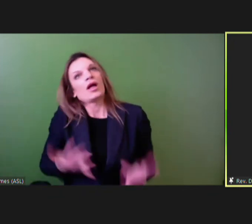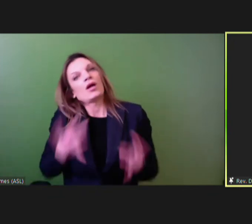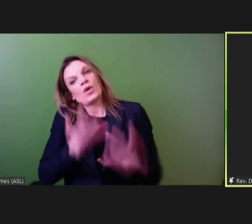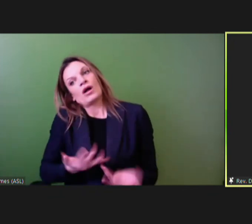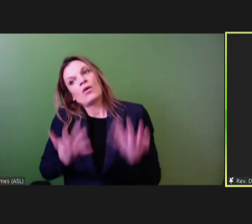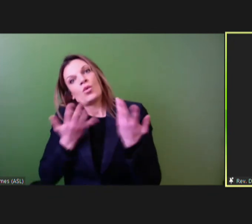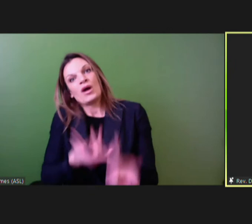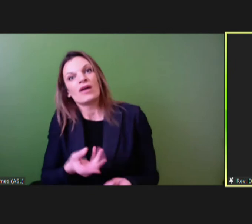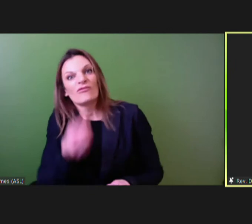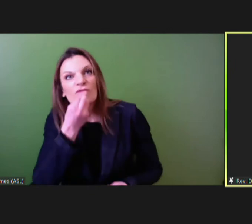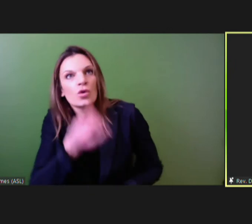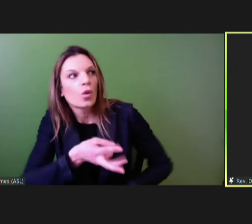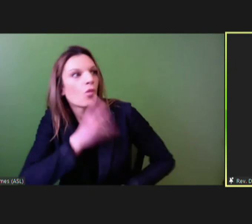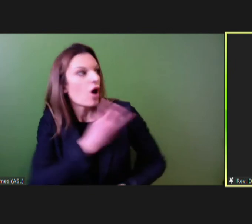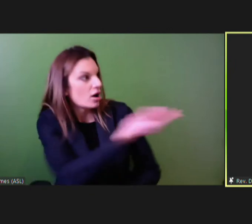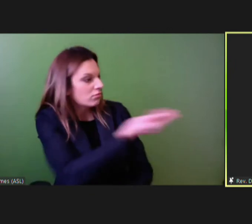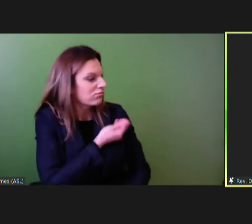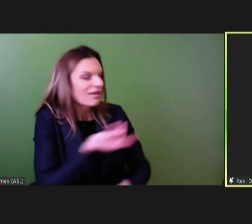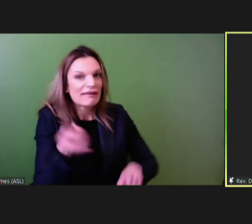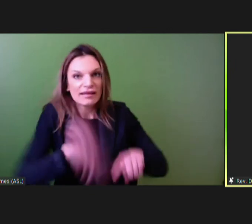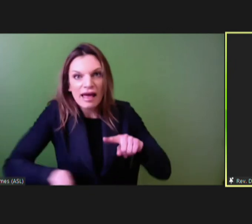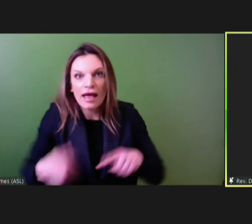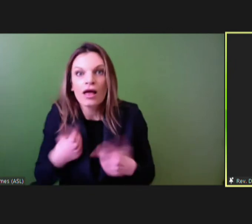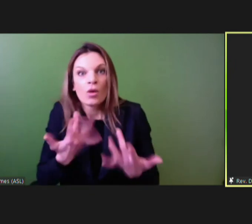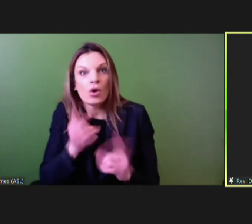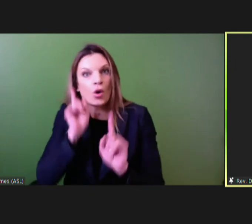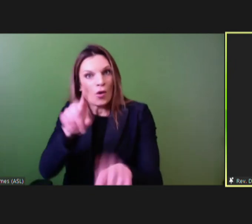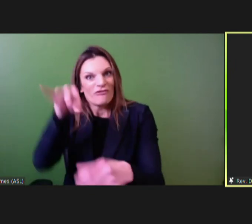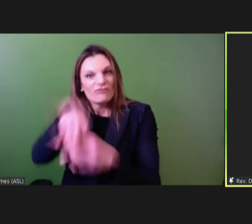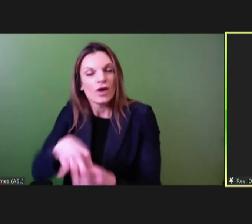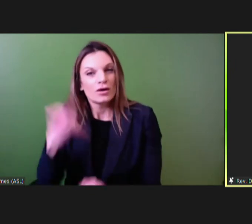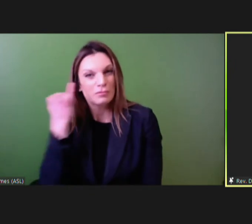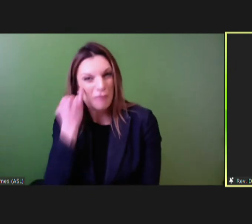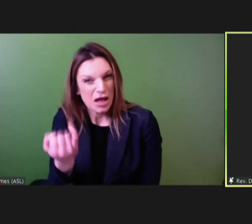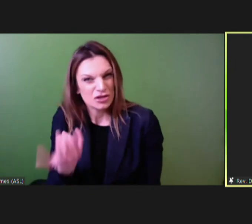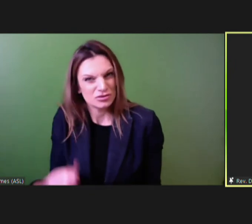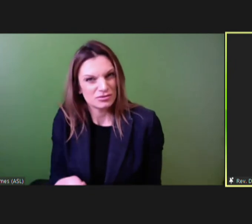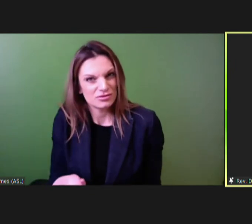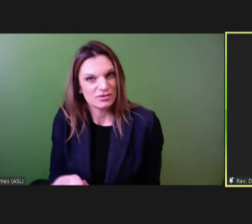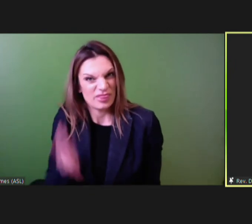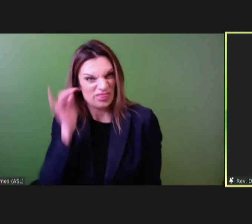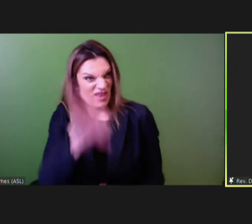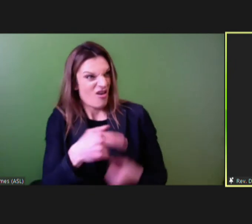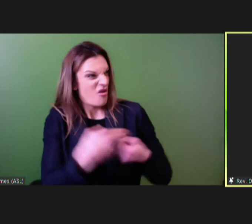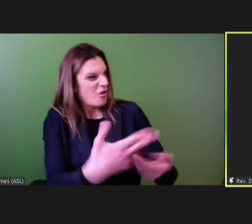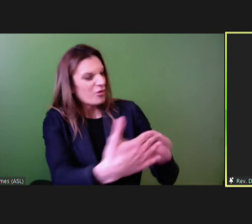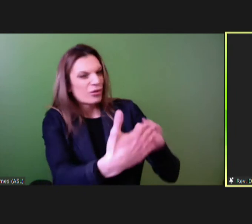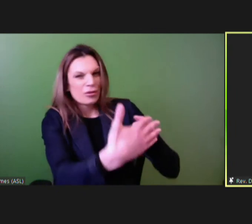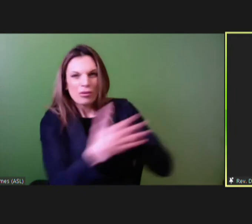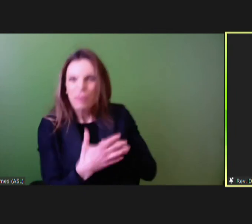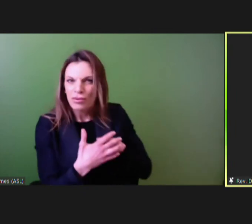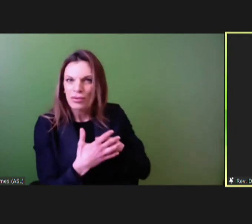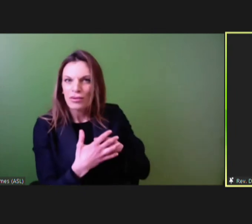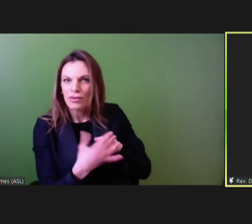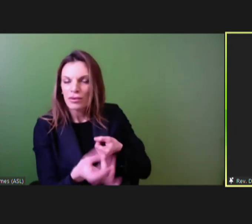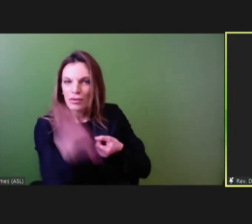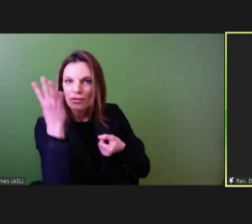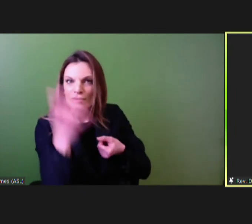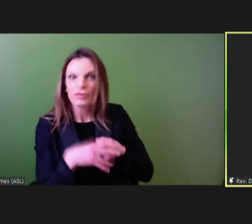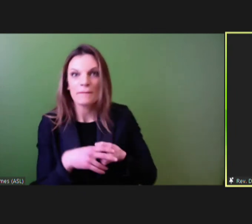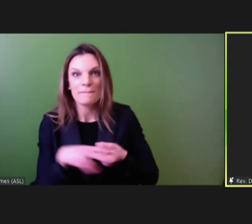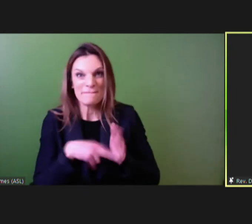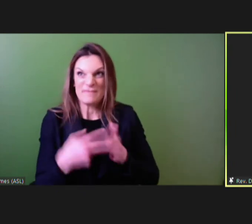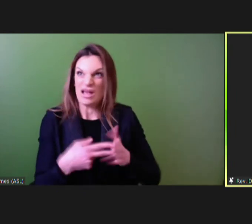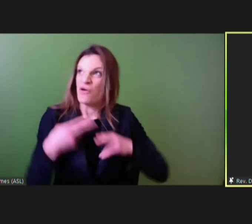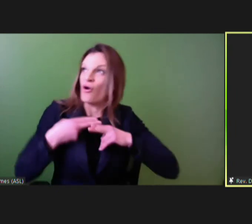and water when they are waiting to vote is not only suppressive, it's not only